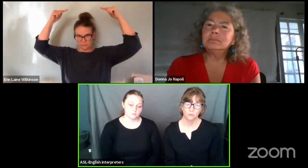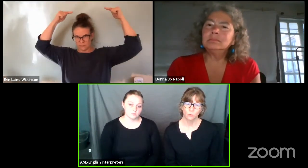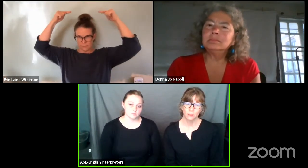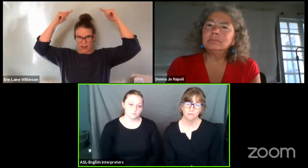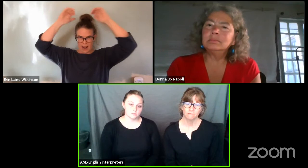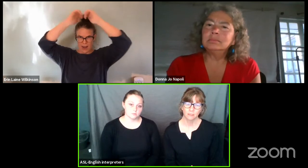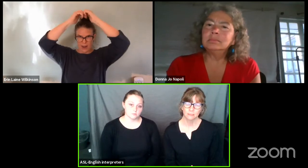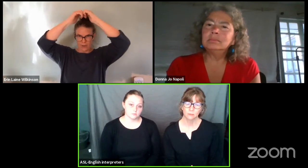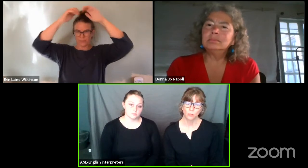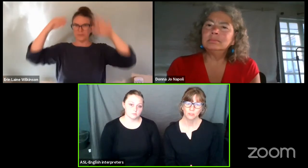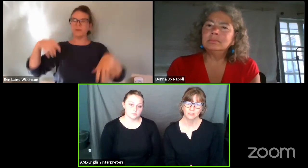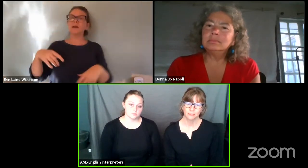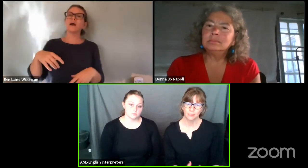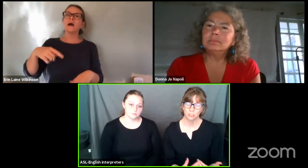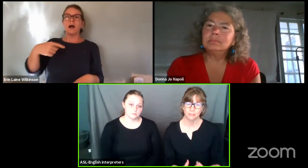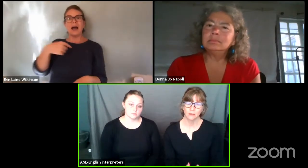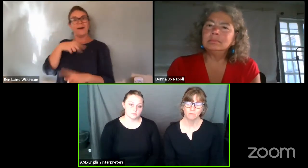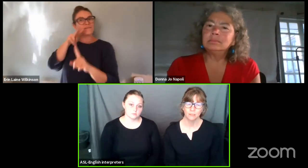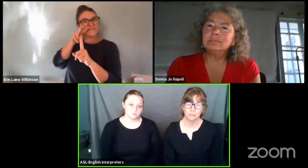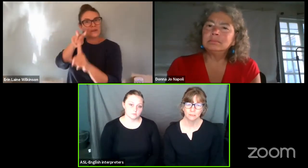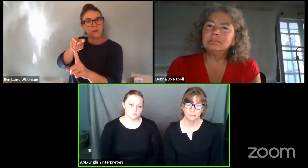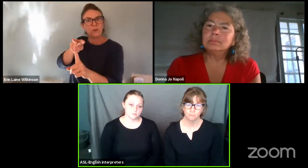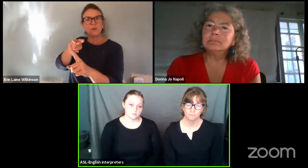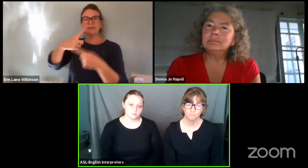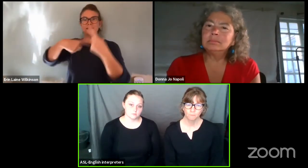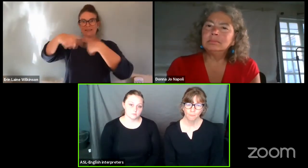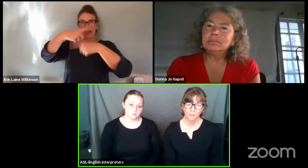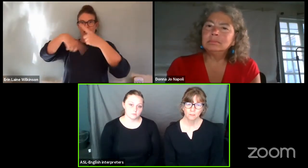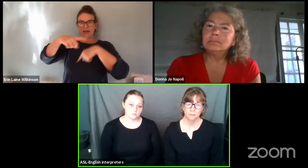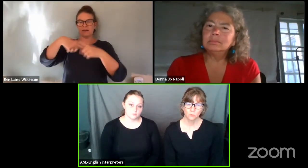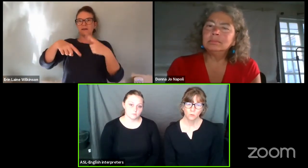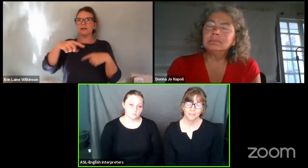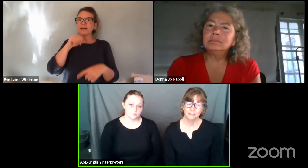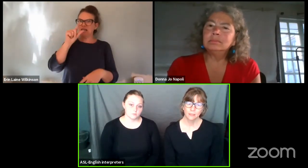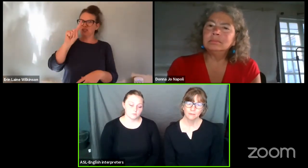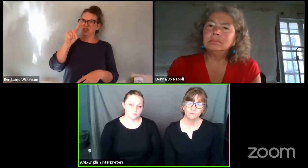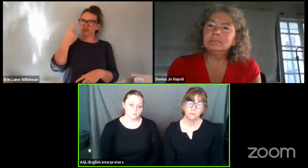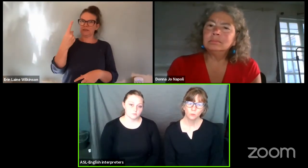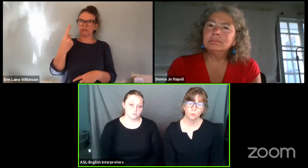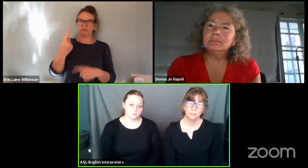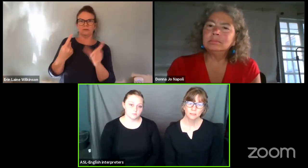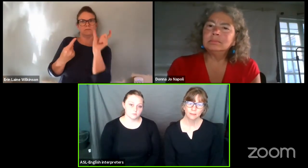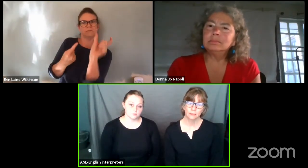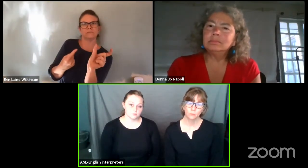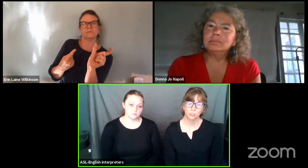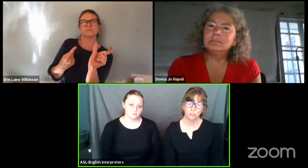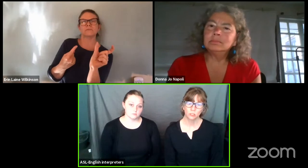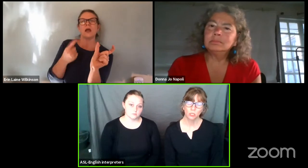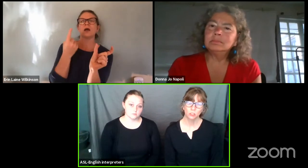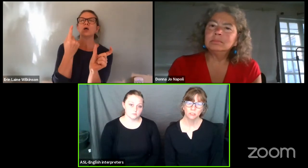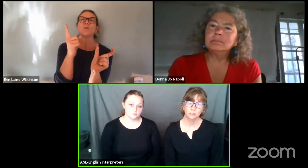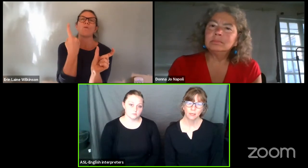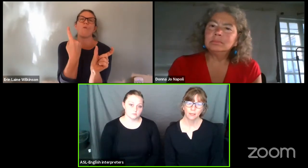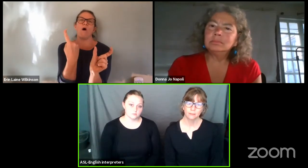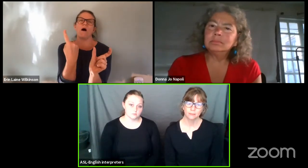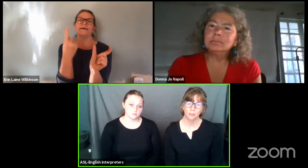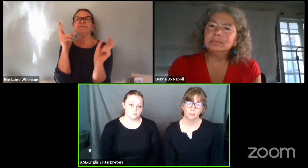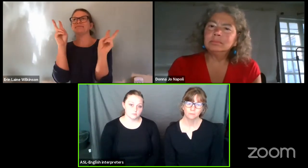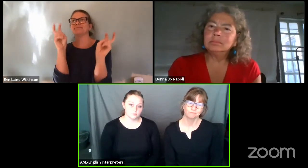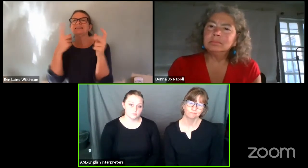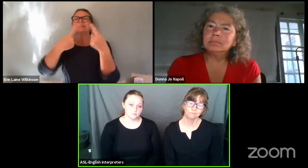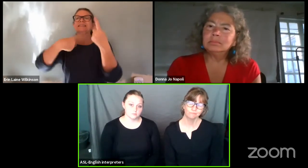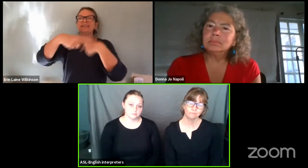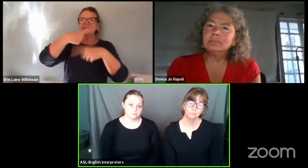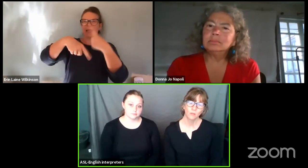so that's what affects the representations they have mentally. So I guess I view sign language not just as